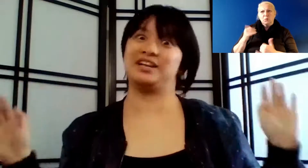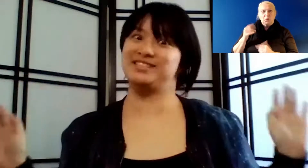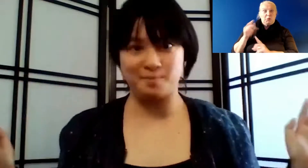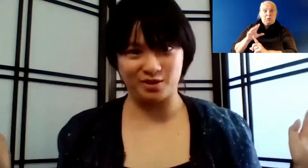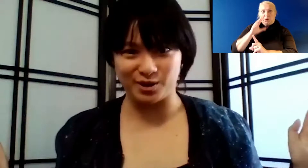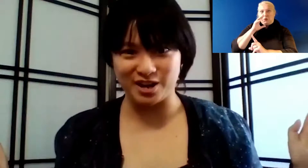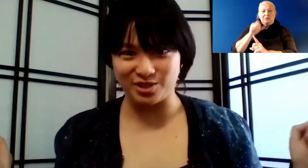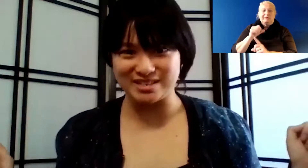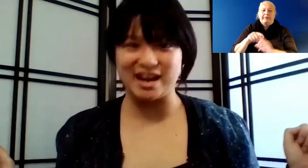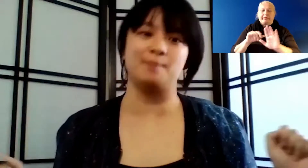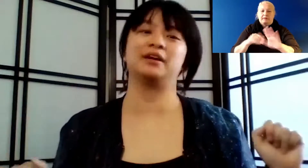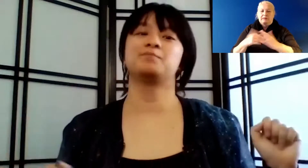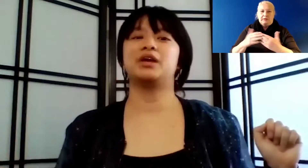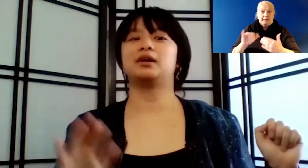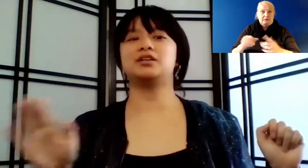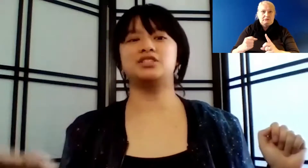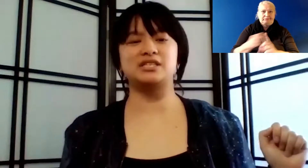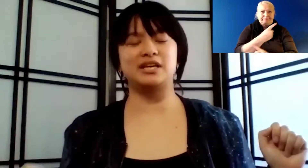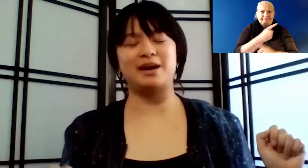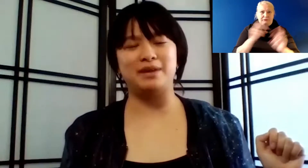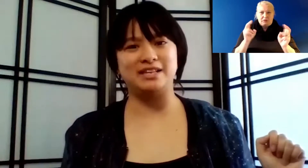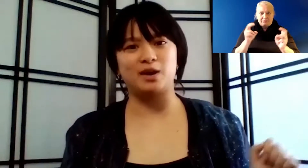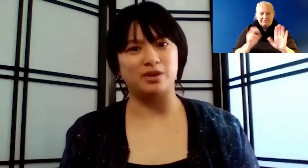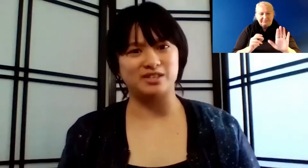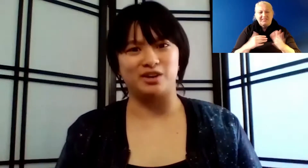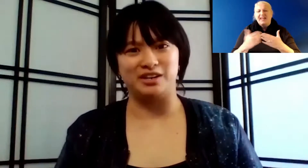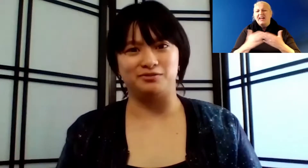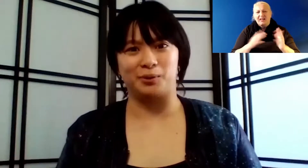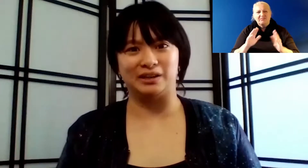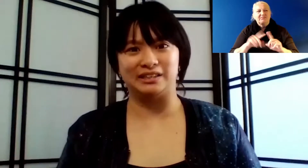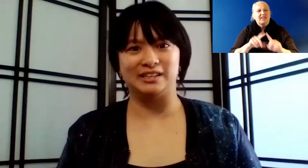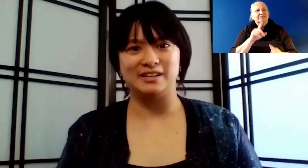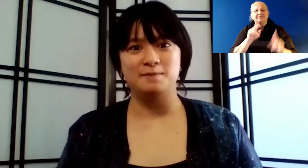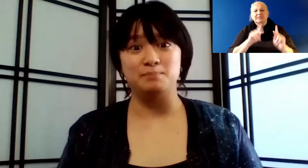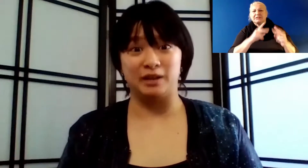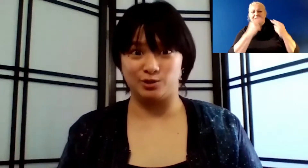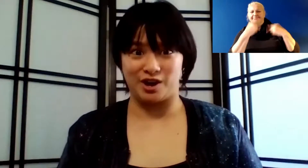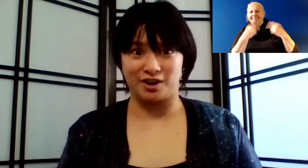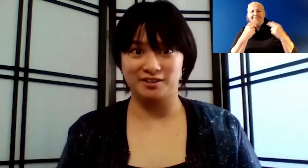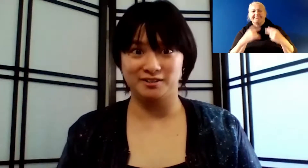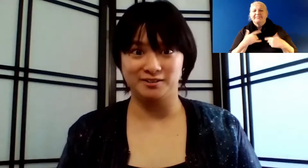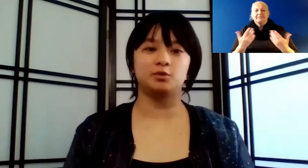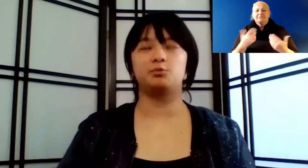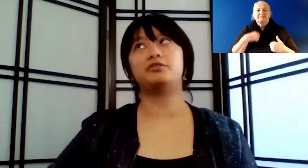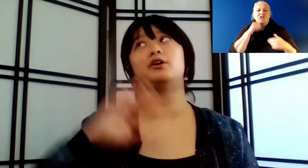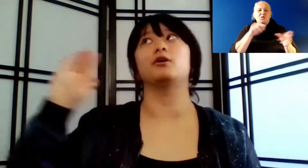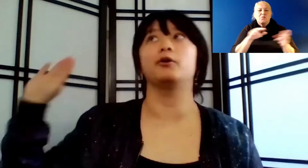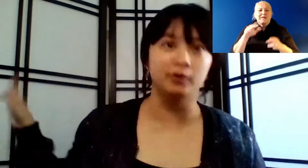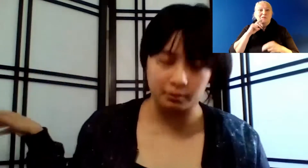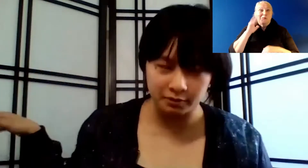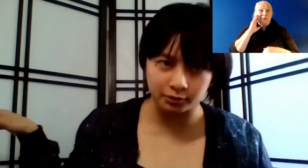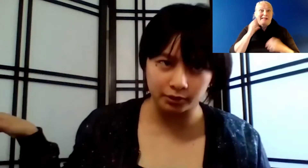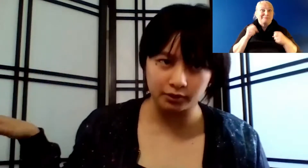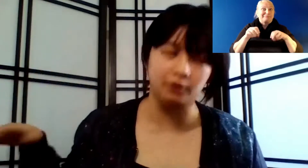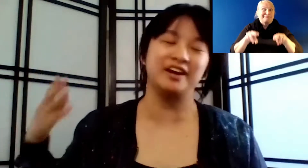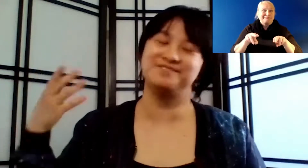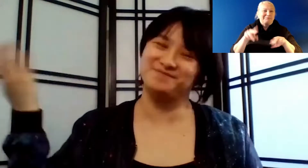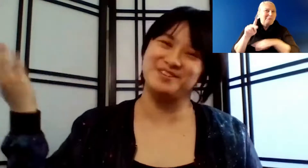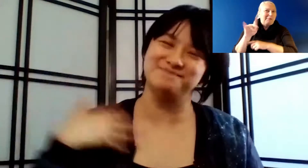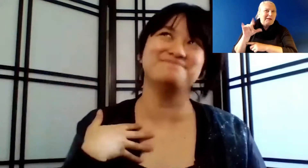topic for another day. But let's just say that means I wasn't ready for pillow talk. We've all heard it before. Okay, well,